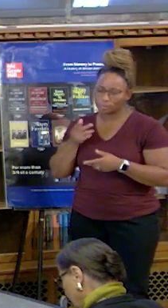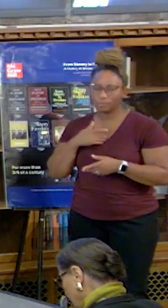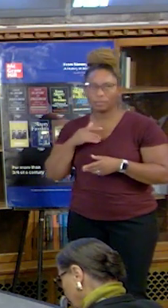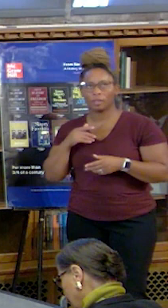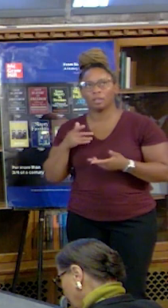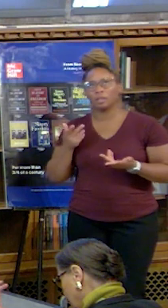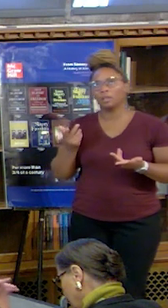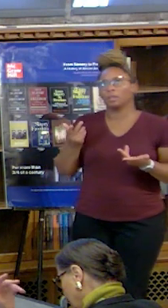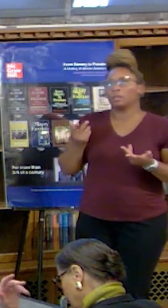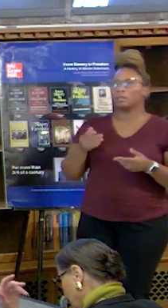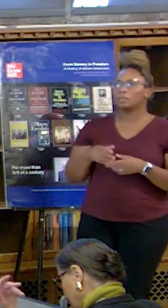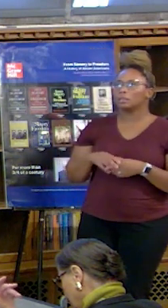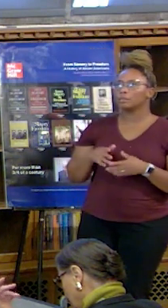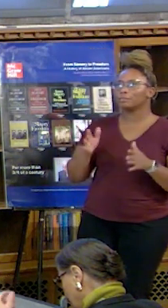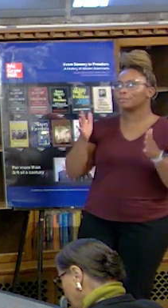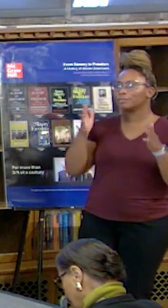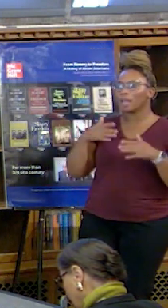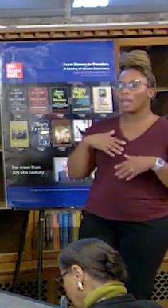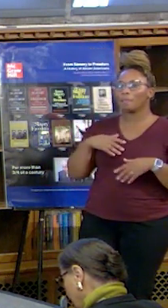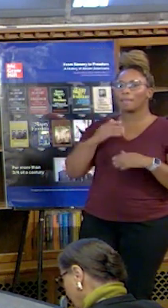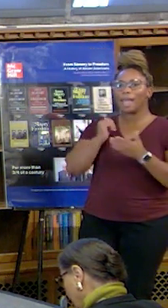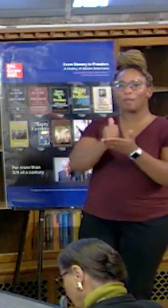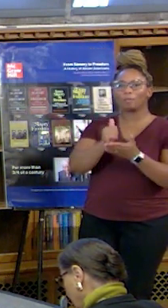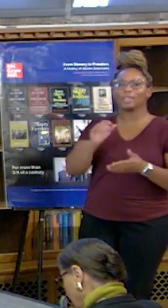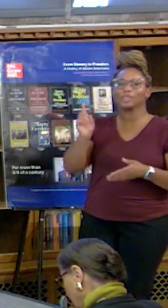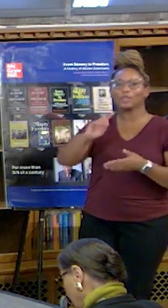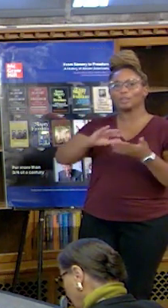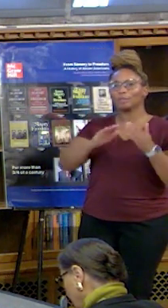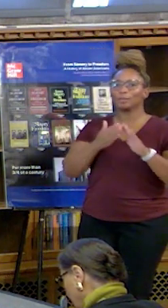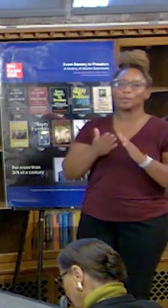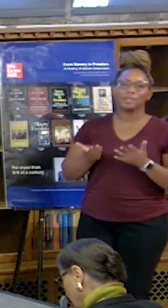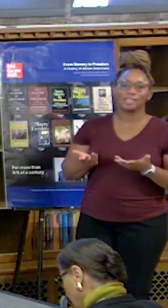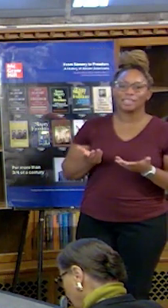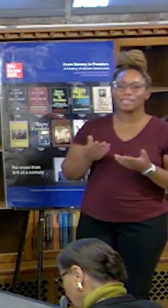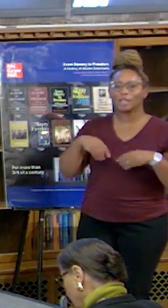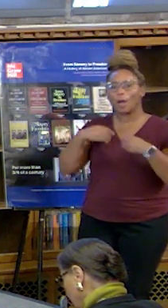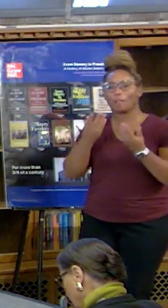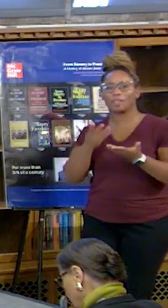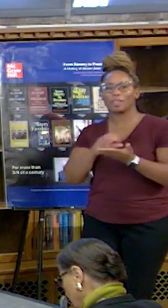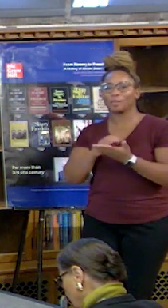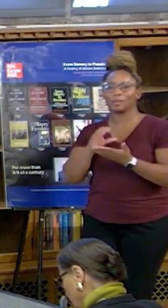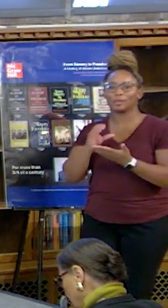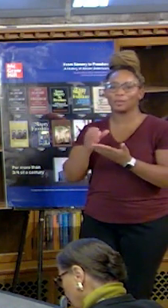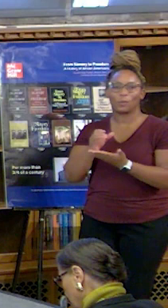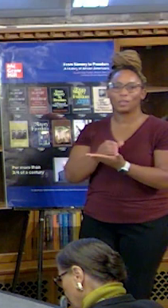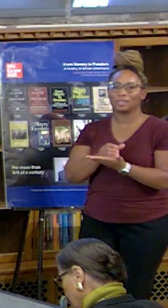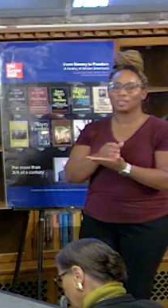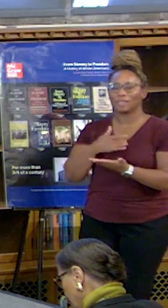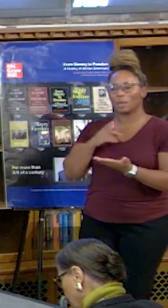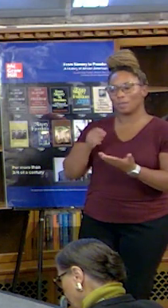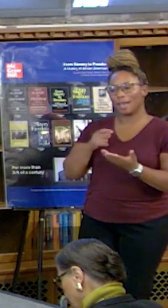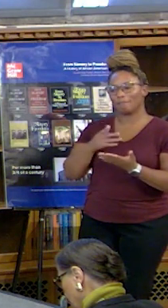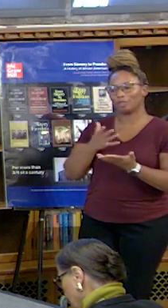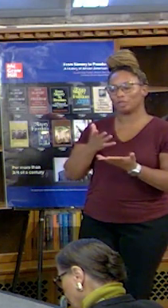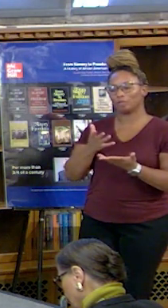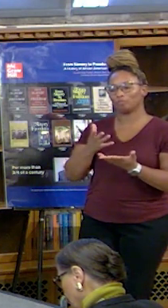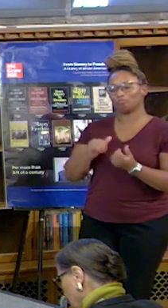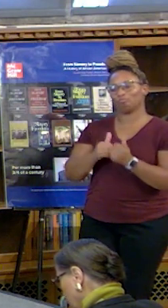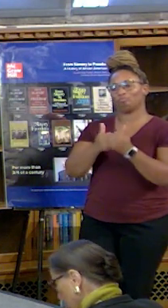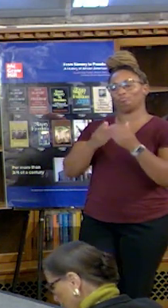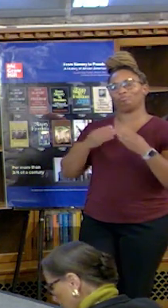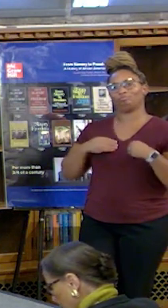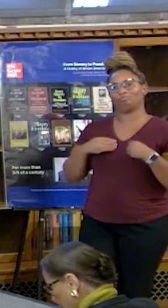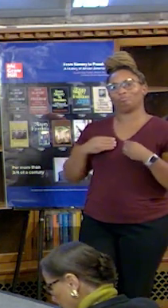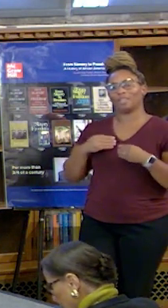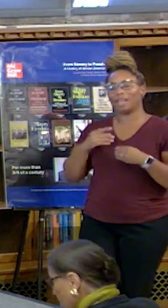I'm just doing a favor to the community to to to offer these coures we have to embrace it and take